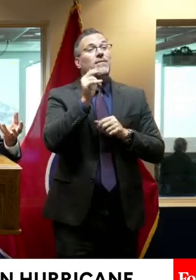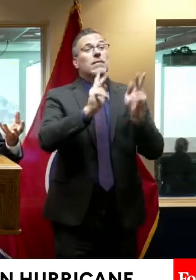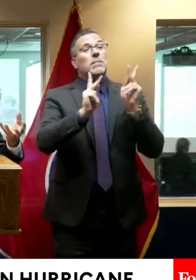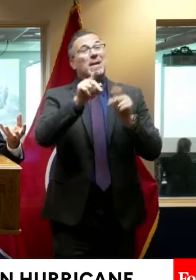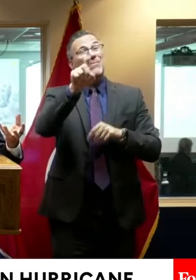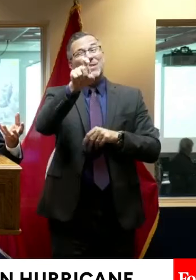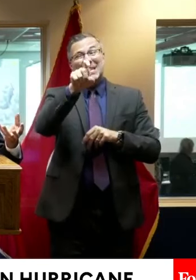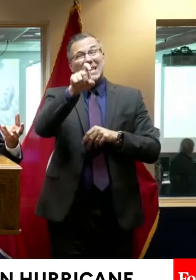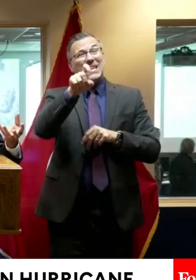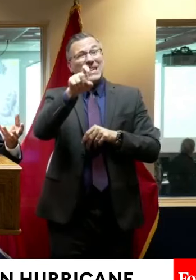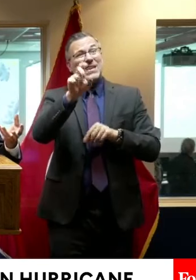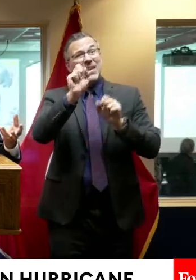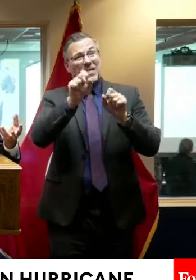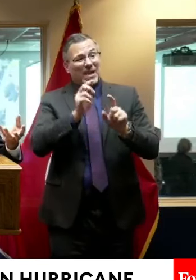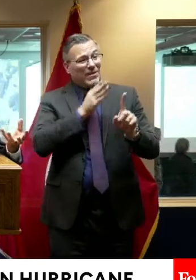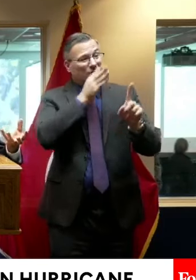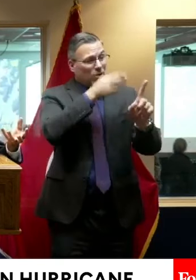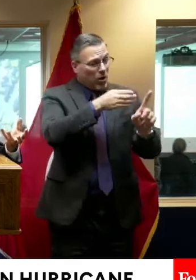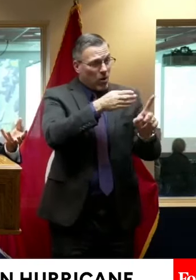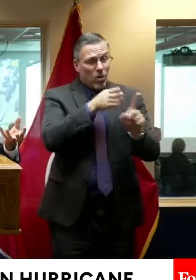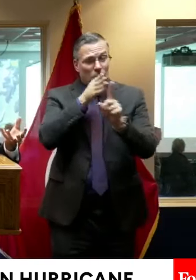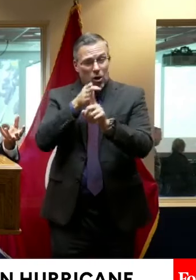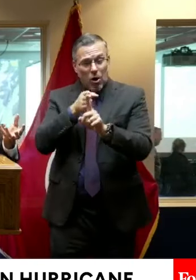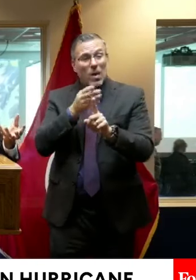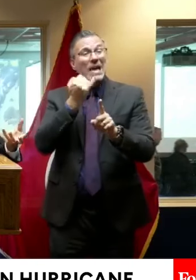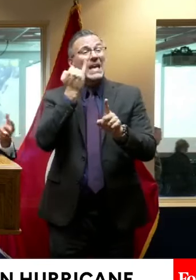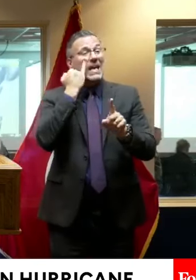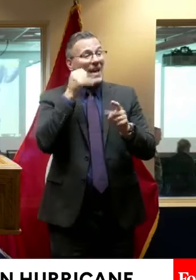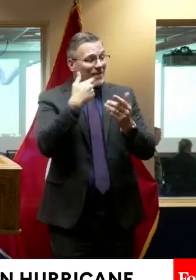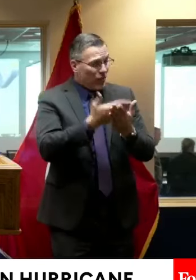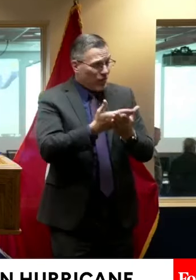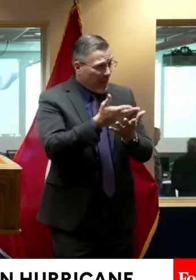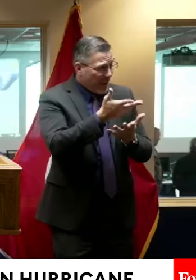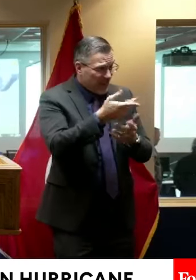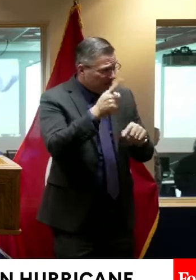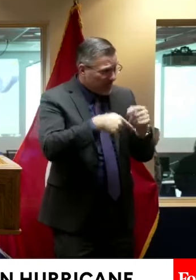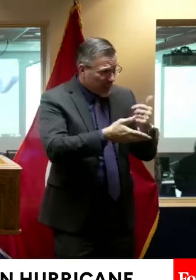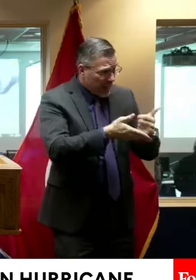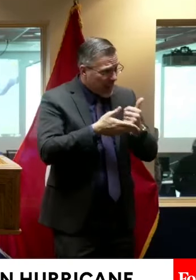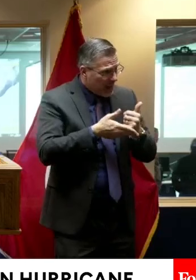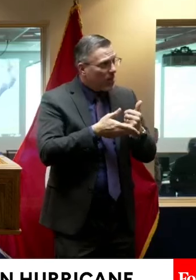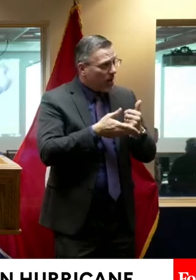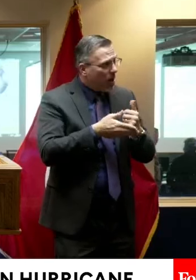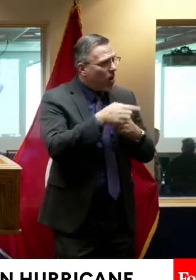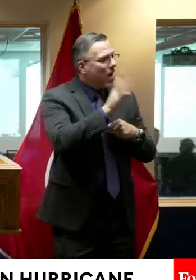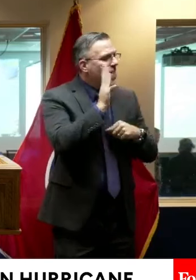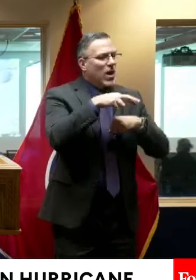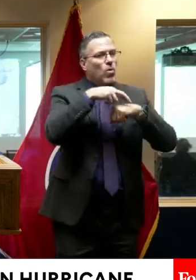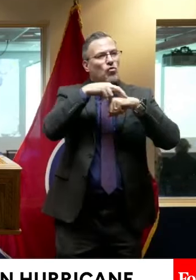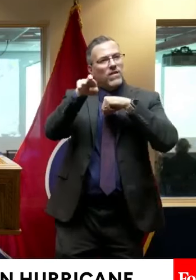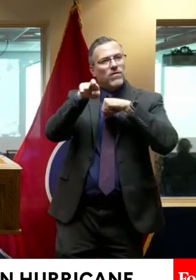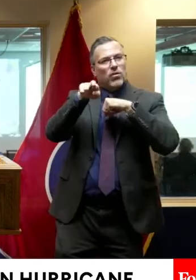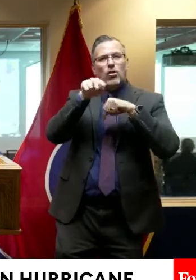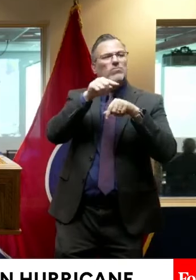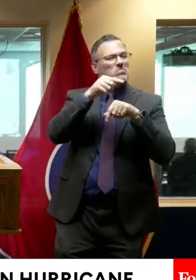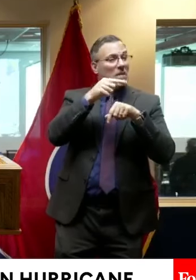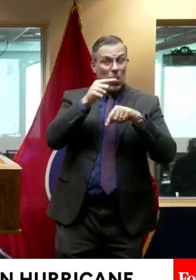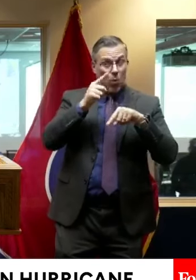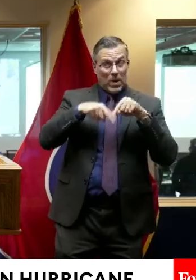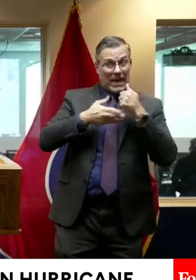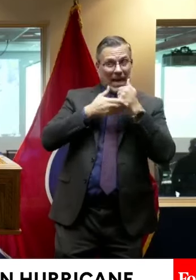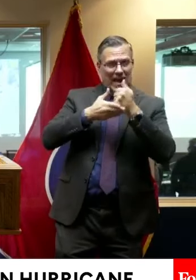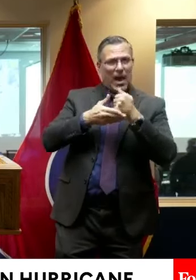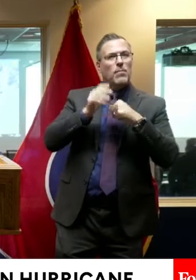can either find the help there or they can be directed to the appropriate help in the region. We've also, TEMA has also opened up an